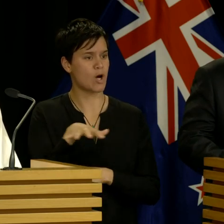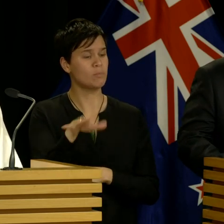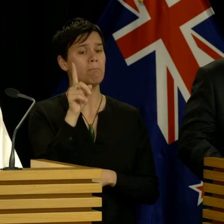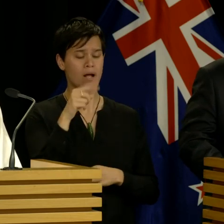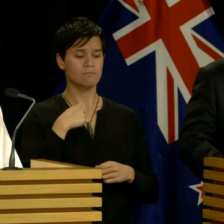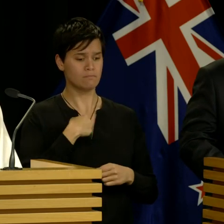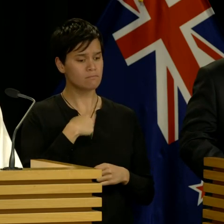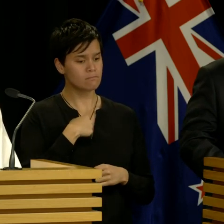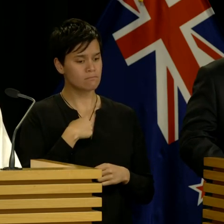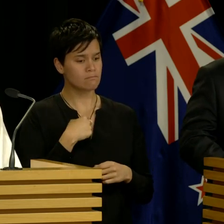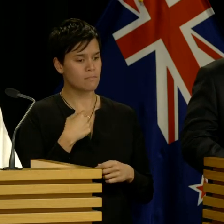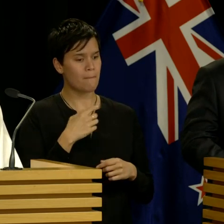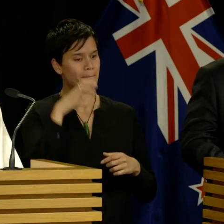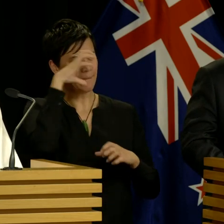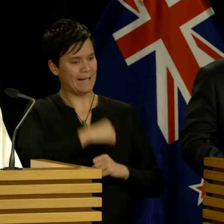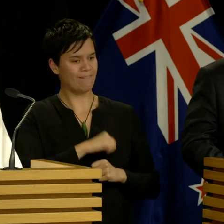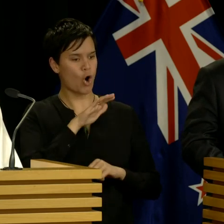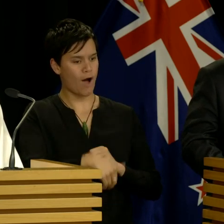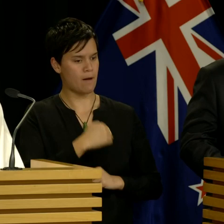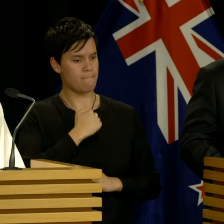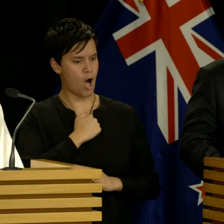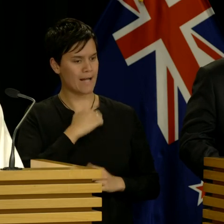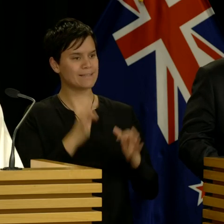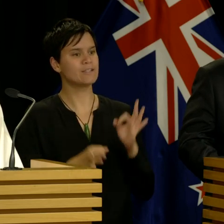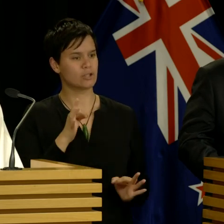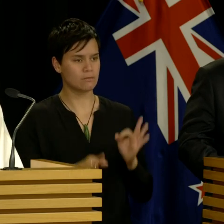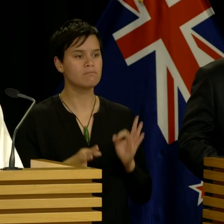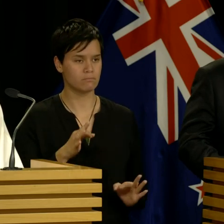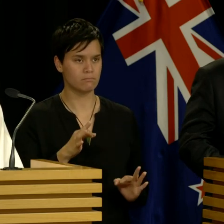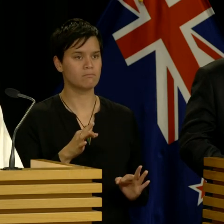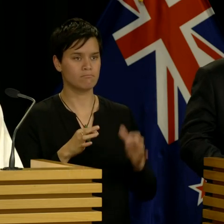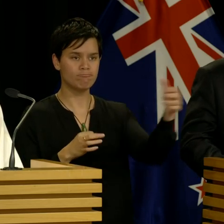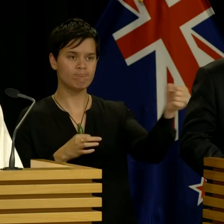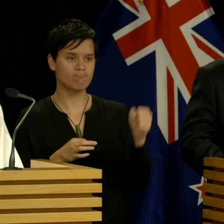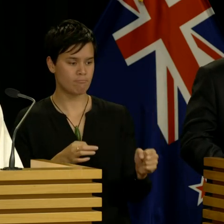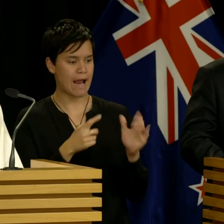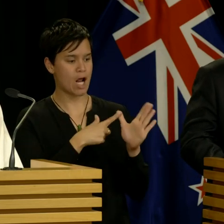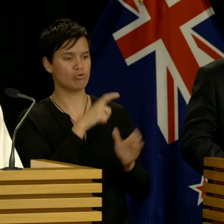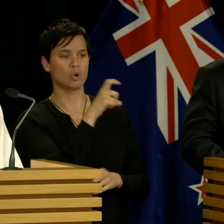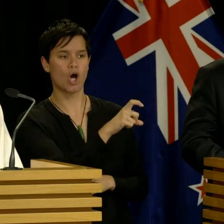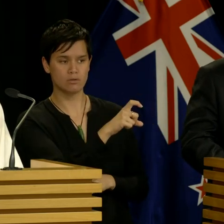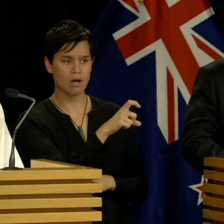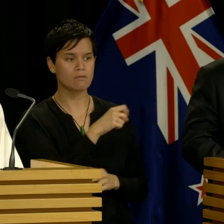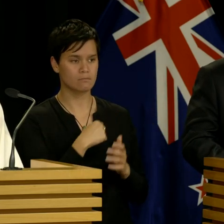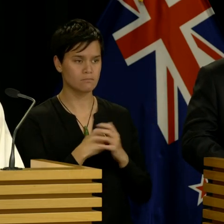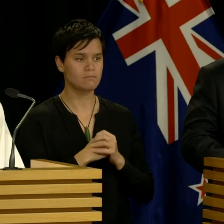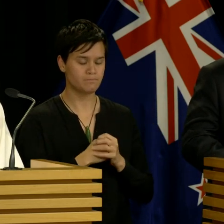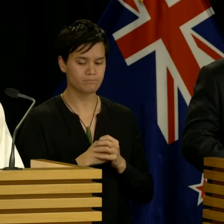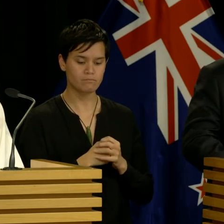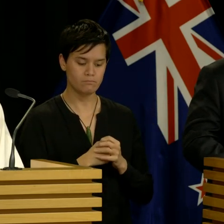I believe I can absolutely stand by, which falls back on the ability